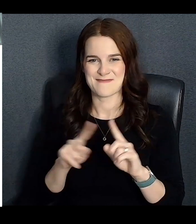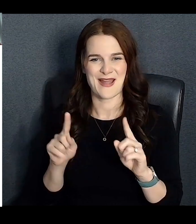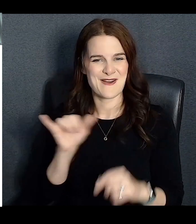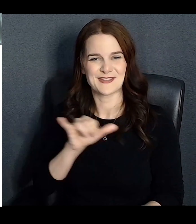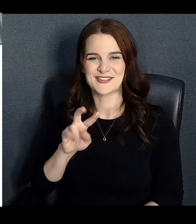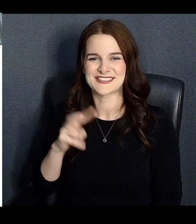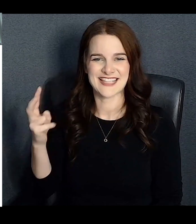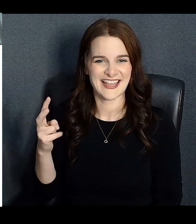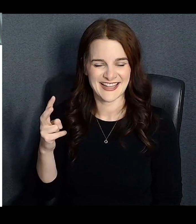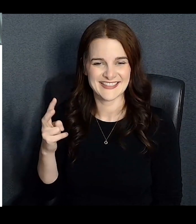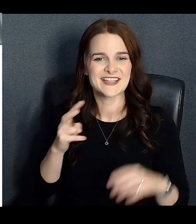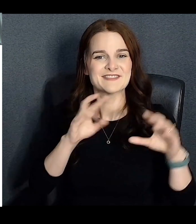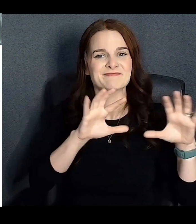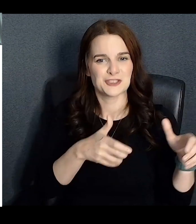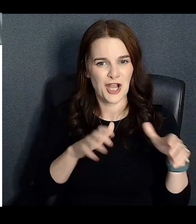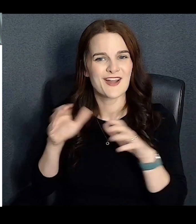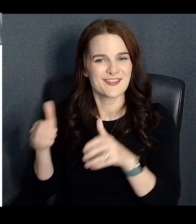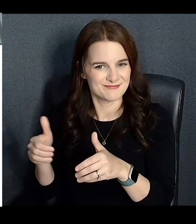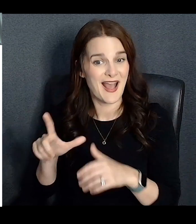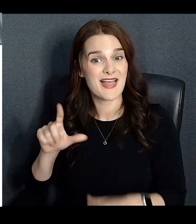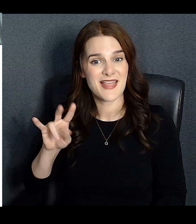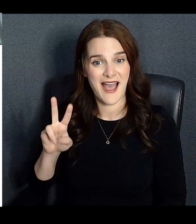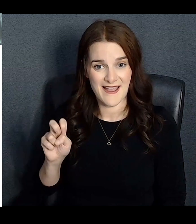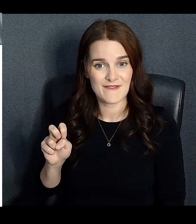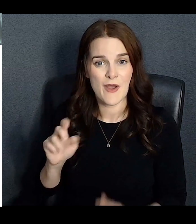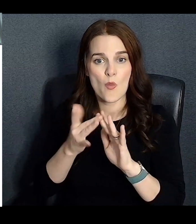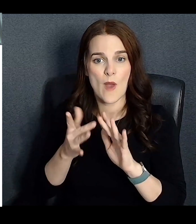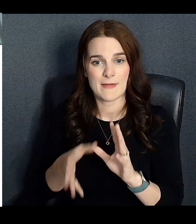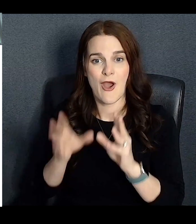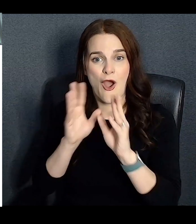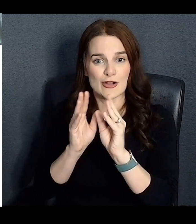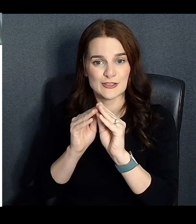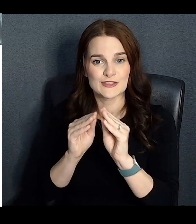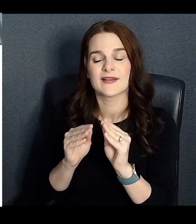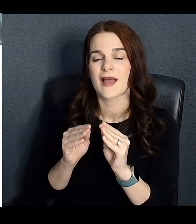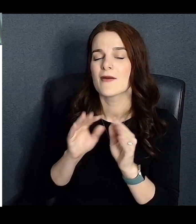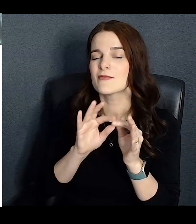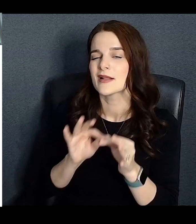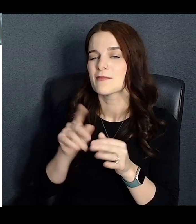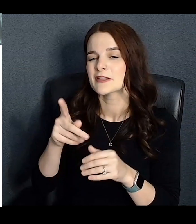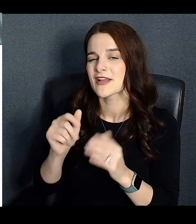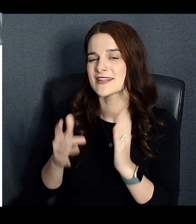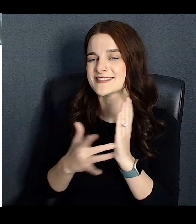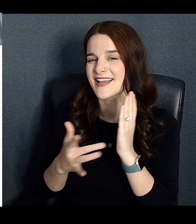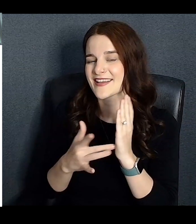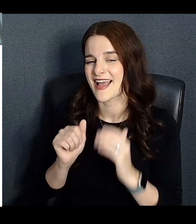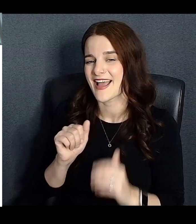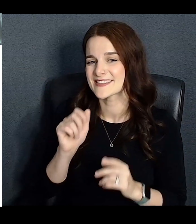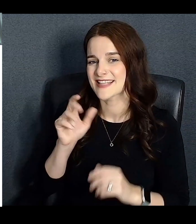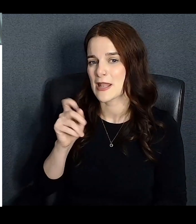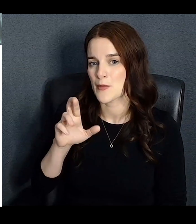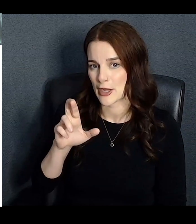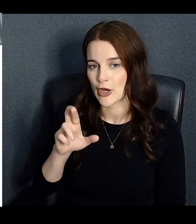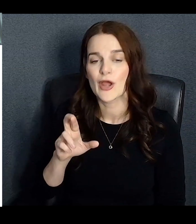our second chunk of live webinars as part of the Pennsylvania Tech Accelerator, which is a project that was